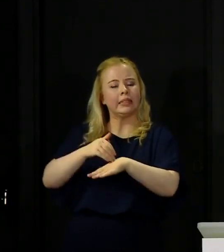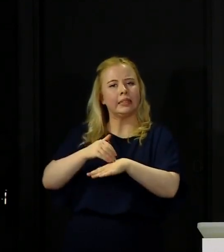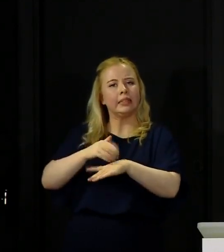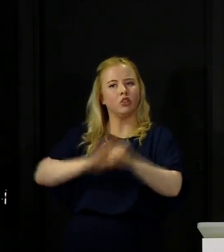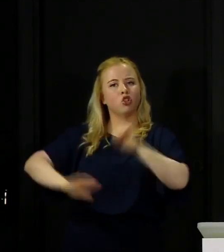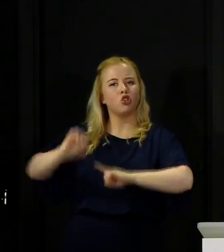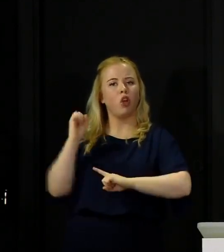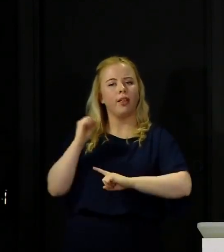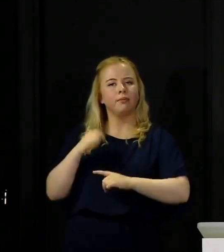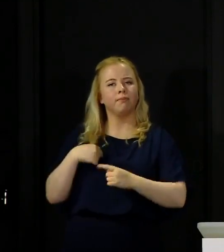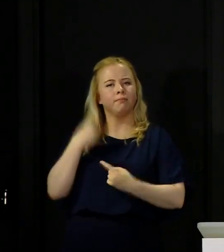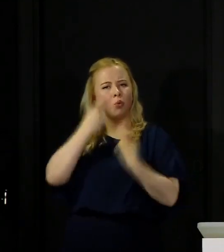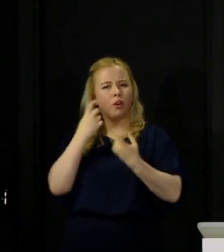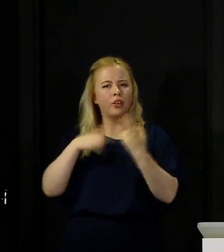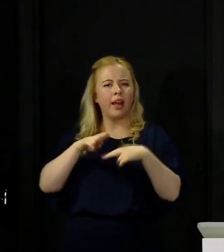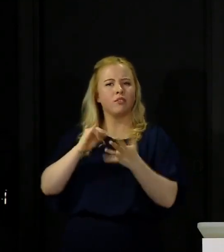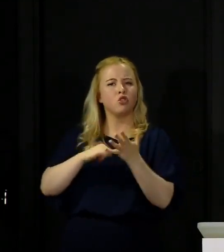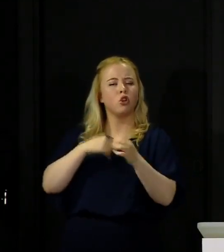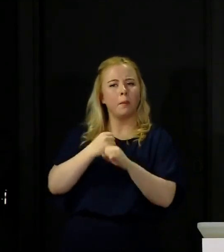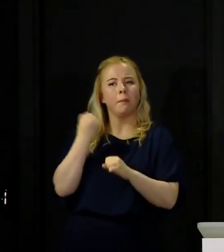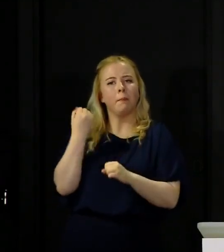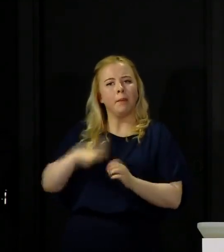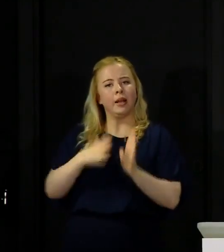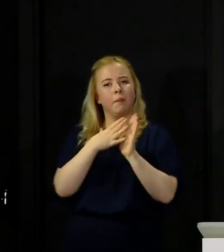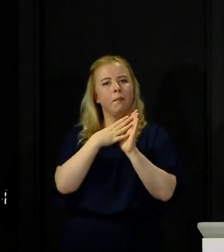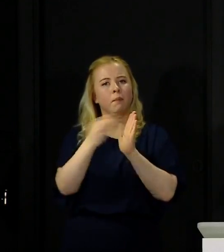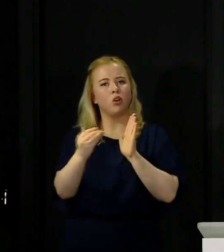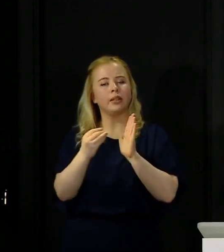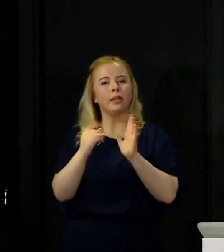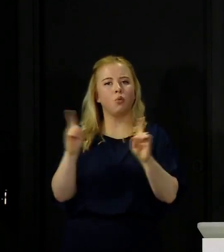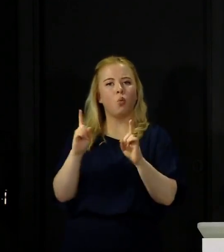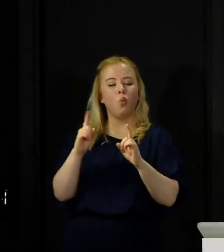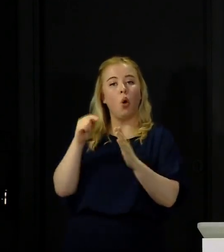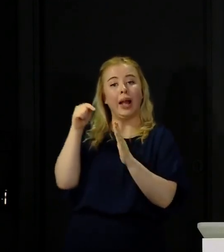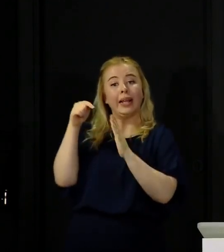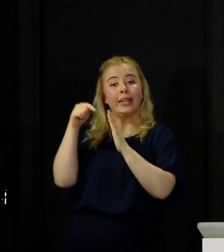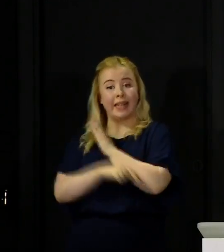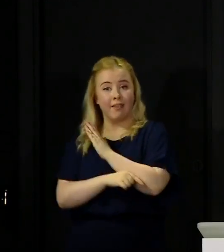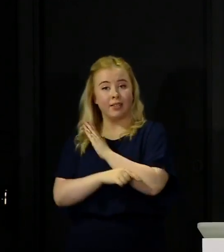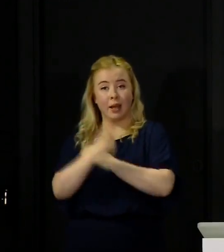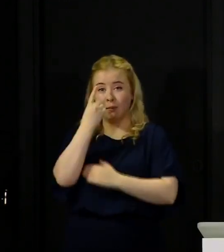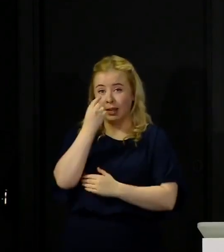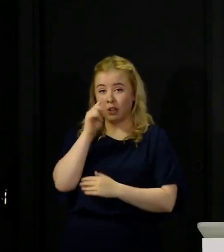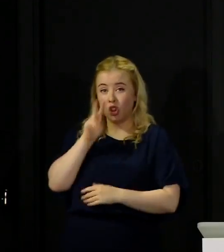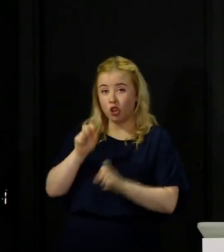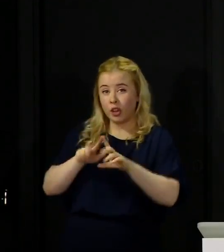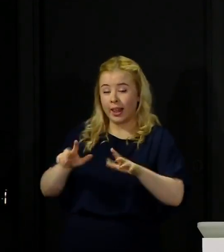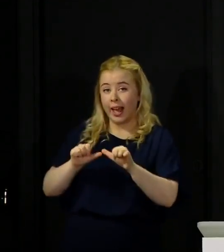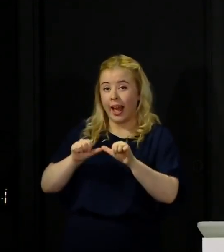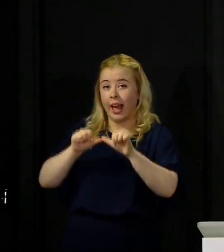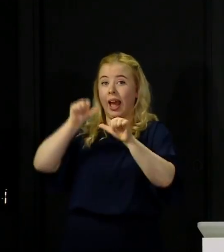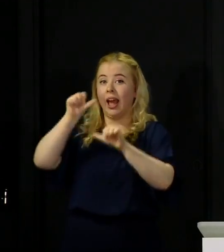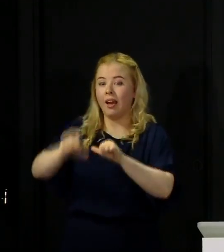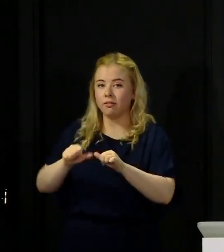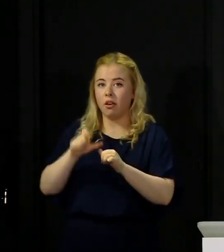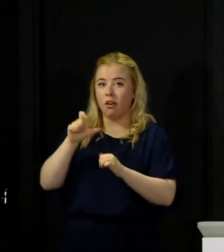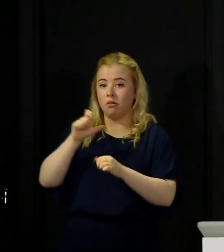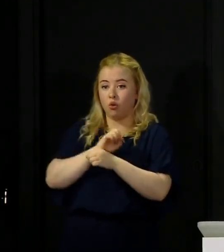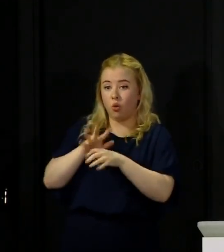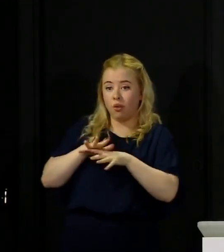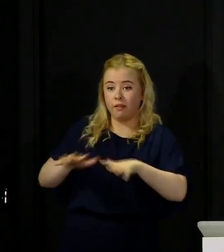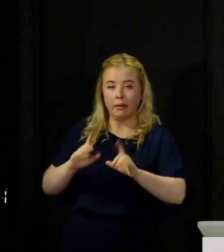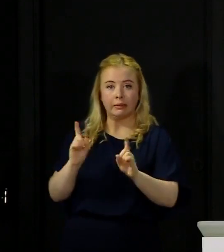Scotland. I was wondering if the Scottish Government has done any modelling on what the deficit could be after the pandemic, what you believe it could be, and